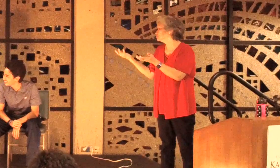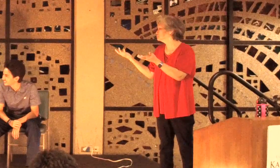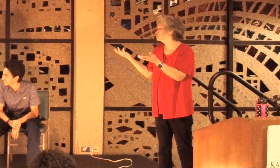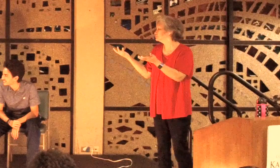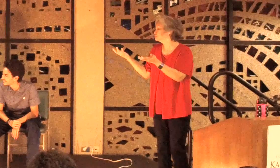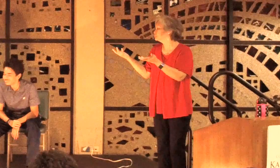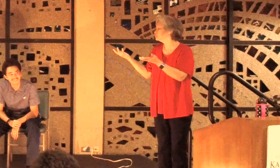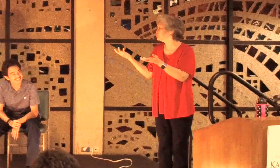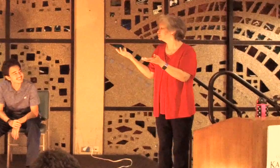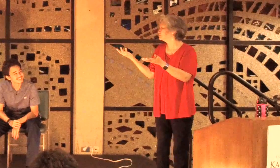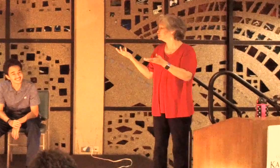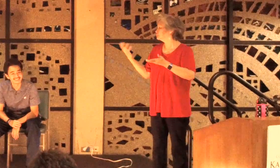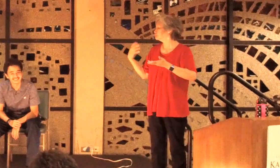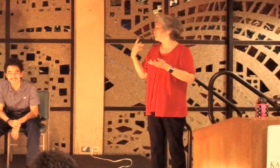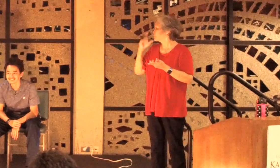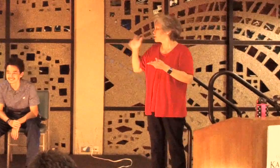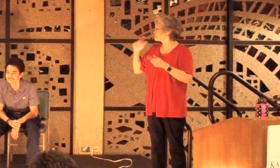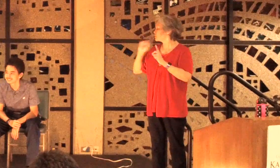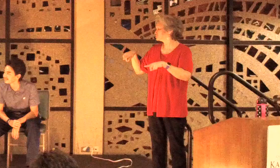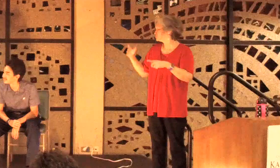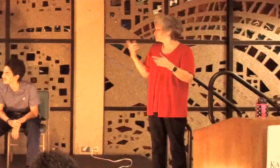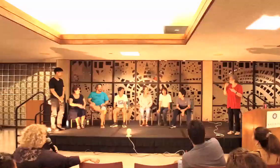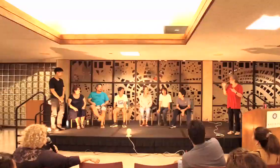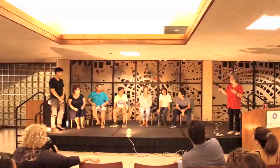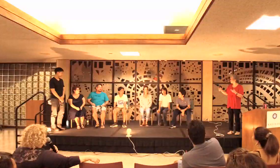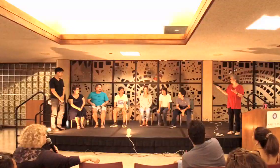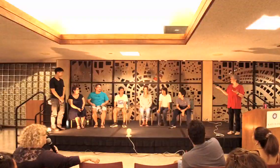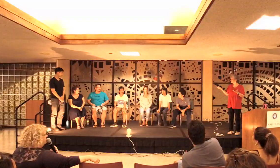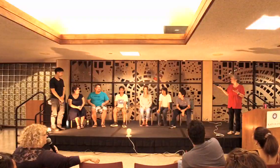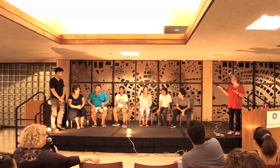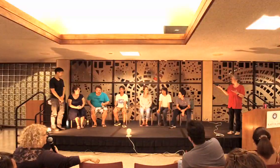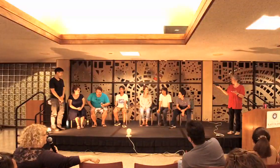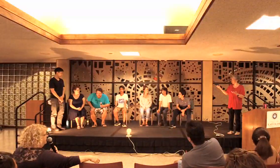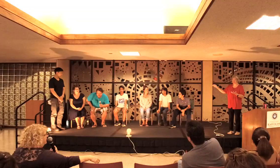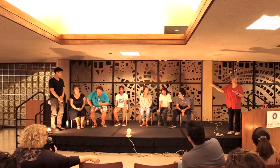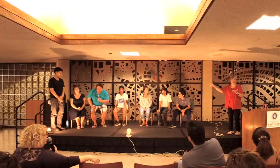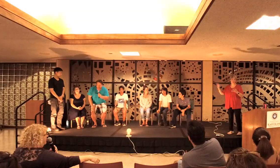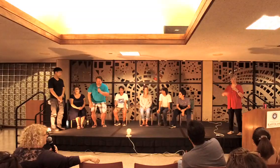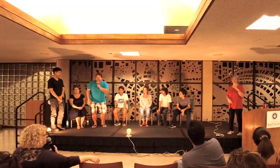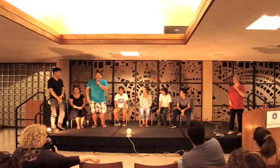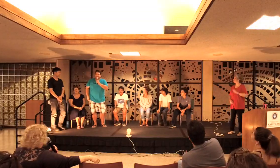Not everyone has to answer. If you don't want to answer, that's fine. You don't have to answer the question. It's okay.